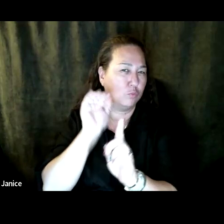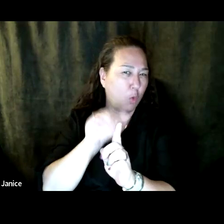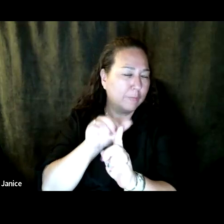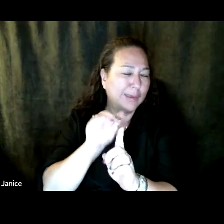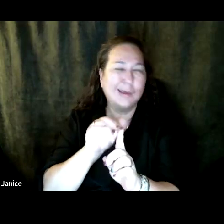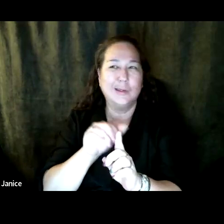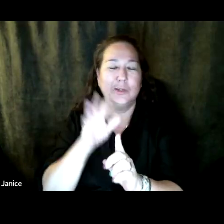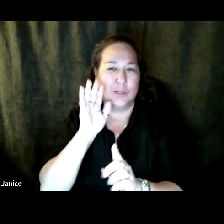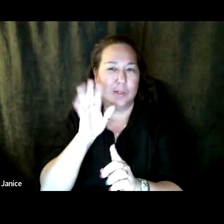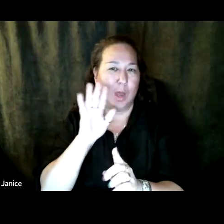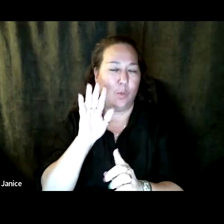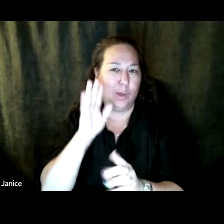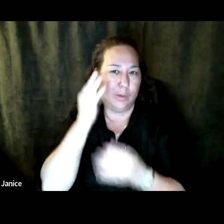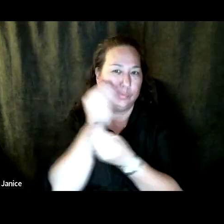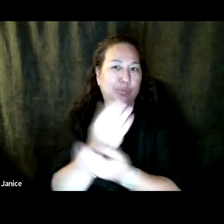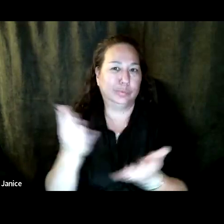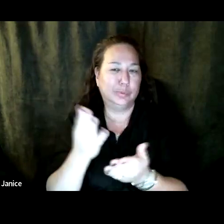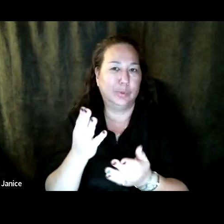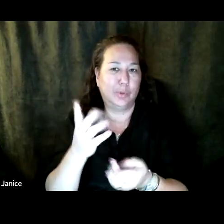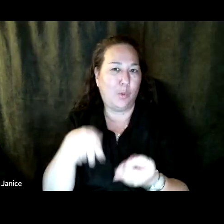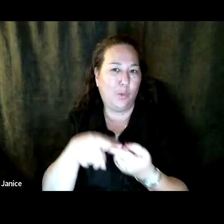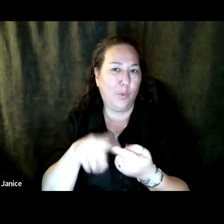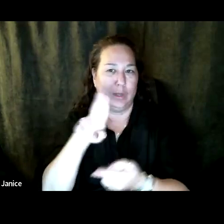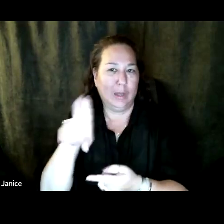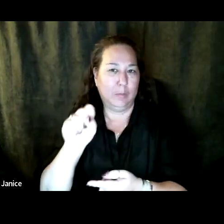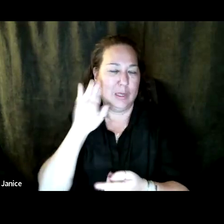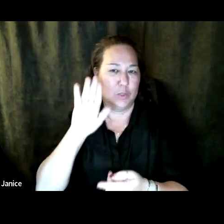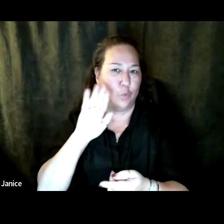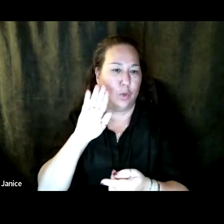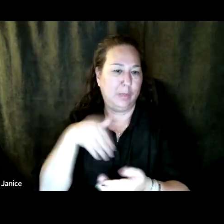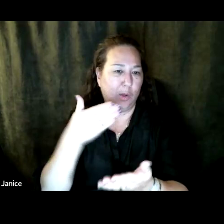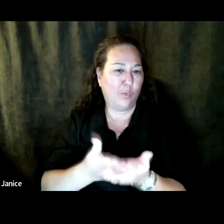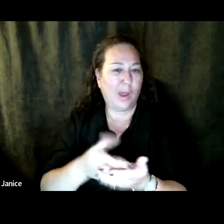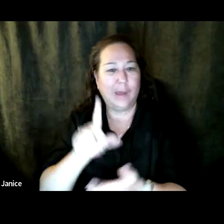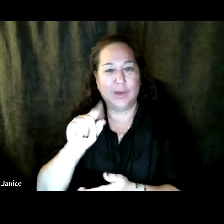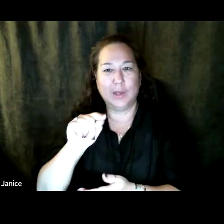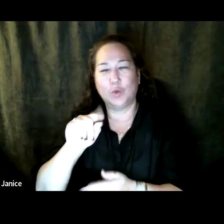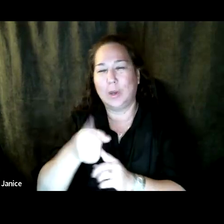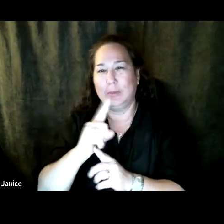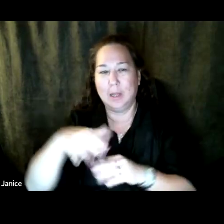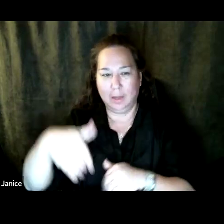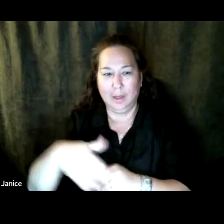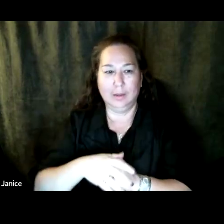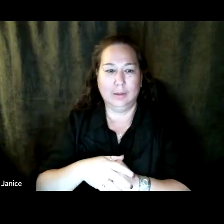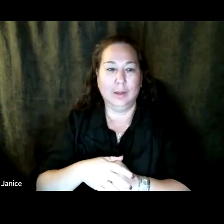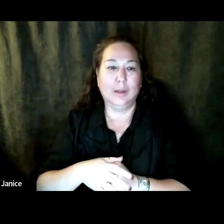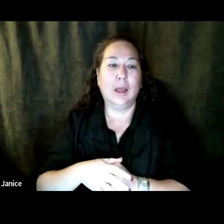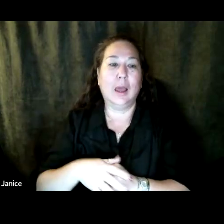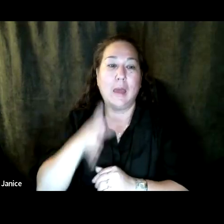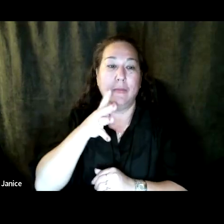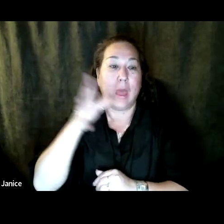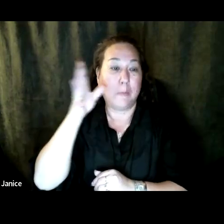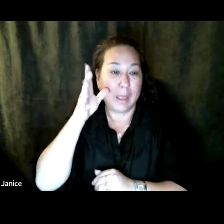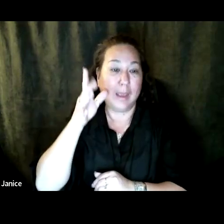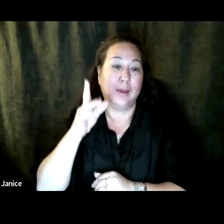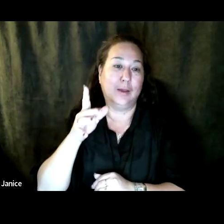heard from, quite a few parents is something along the lines of, well, the bus is running really late, which is very frustrating, but the app